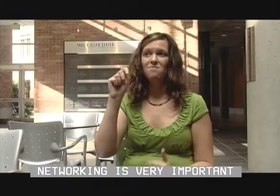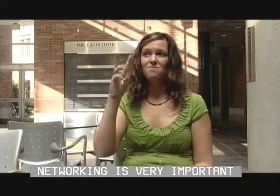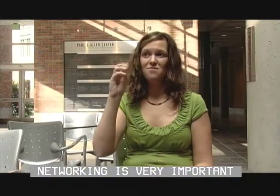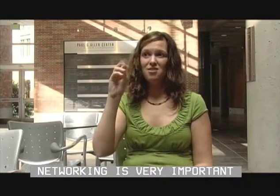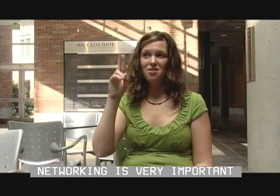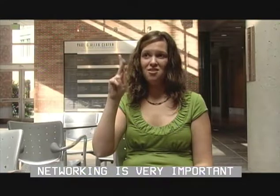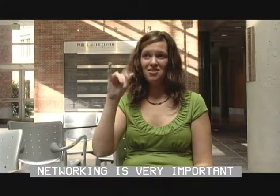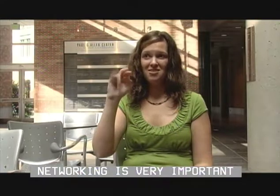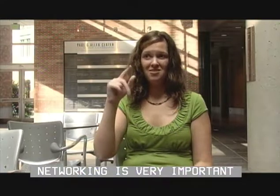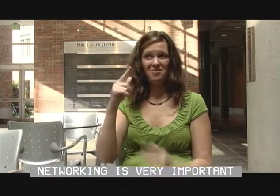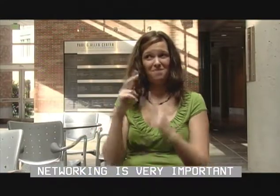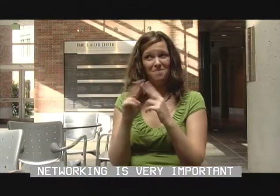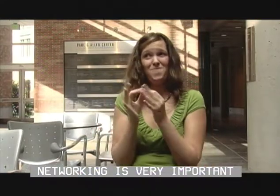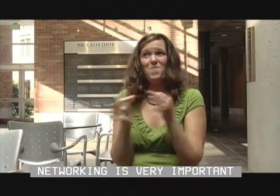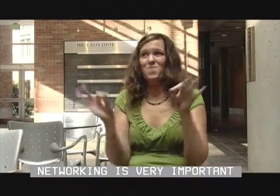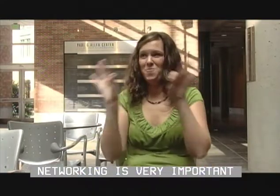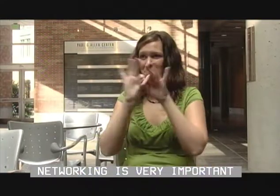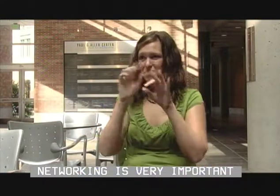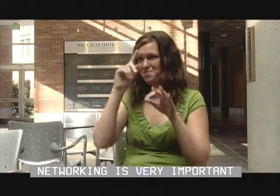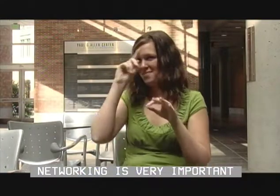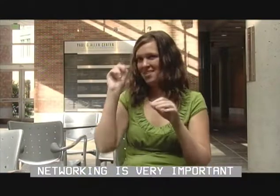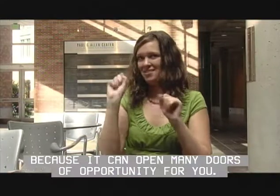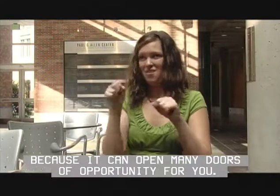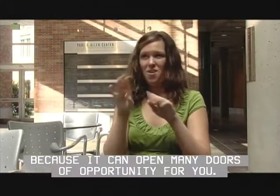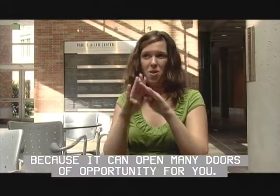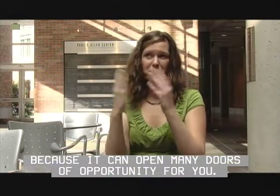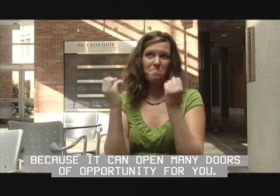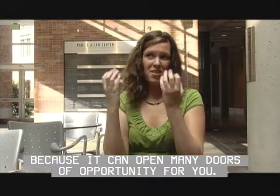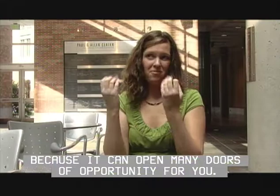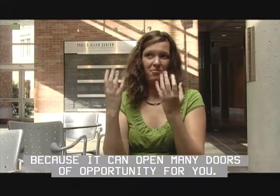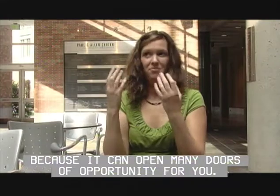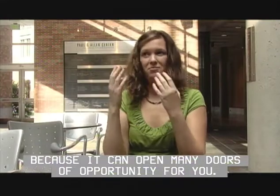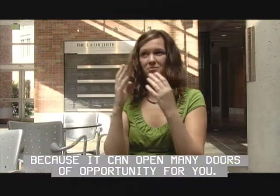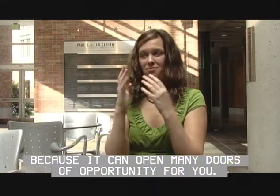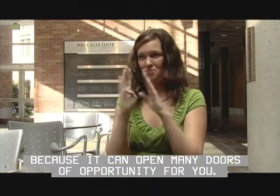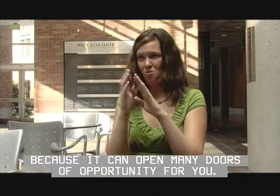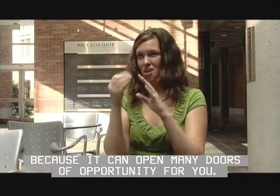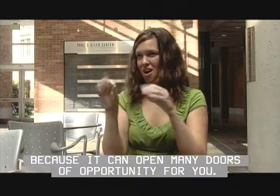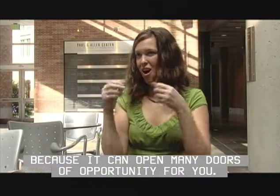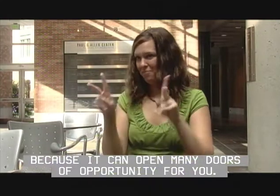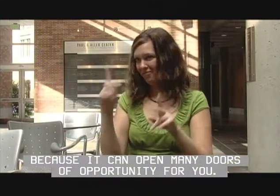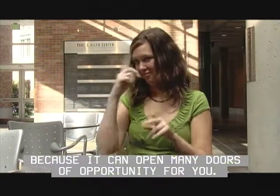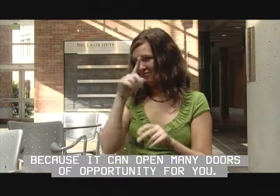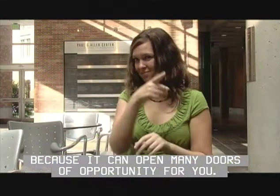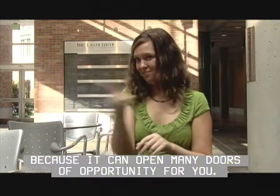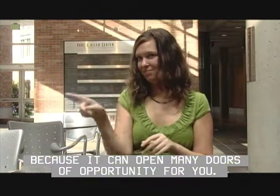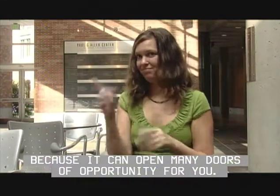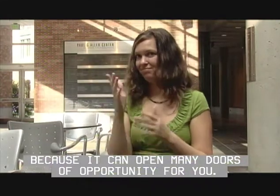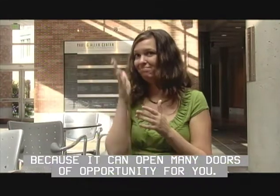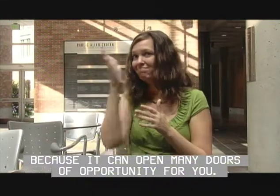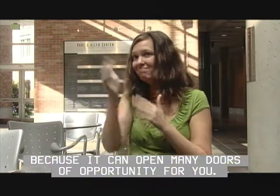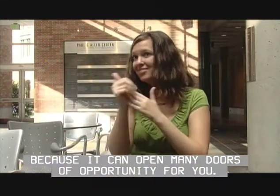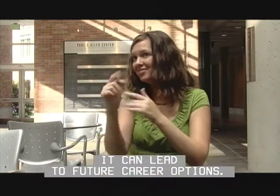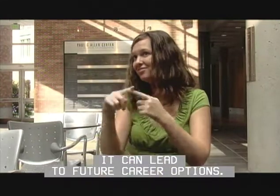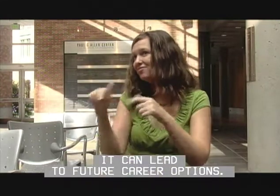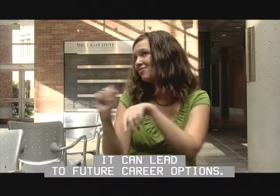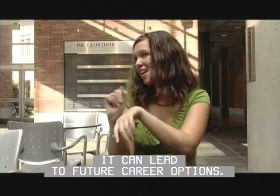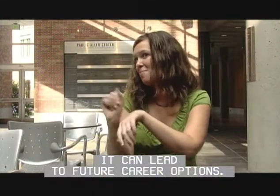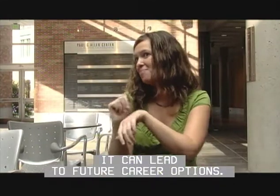Networking is very important because it can open many doors of opportunity for you. And it can lead to